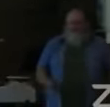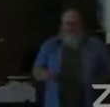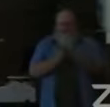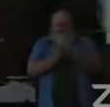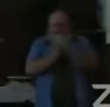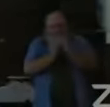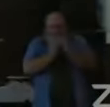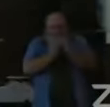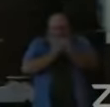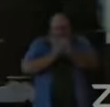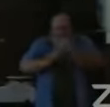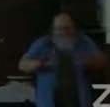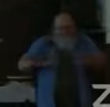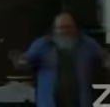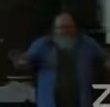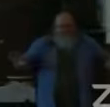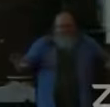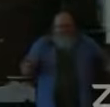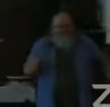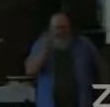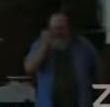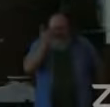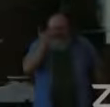is a concept of